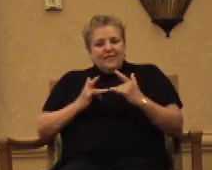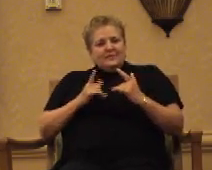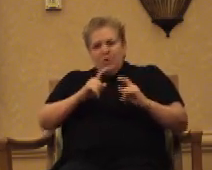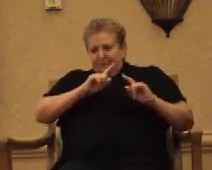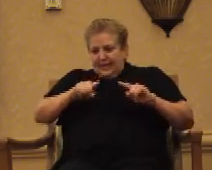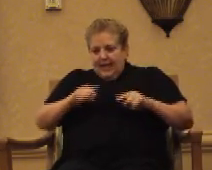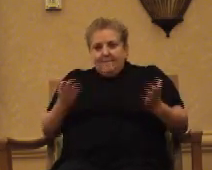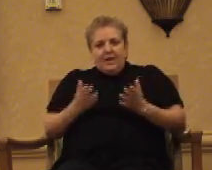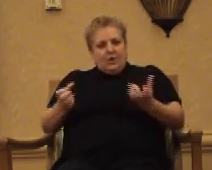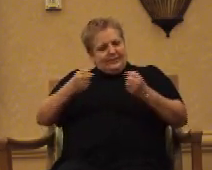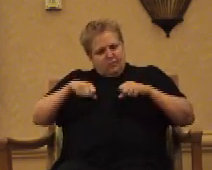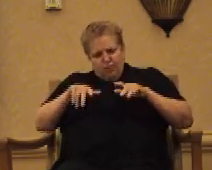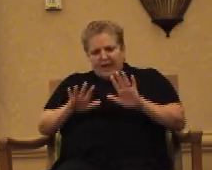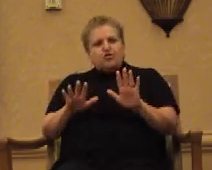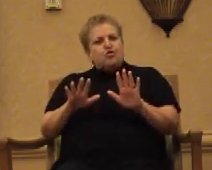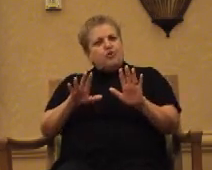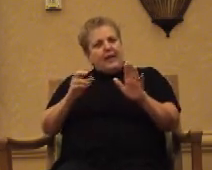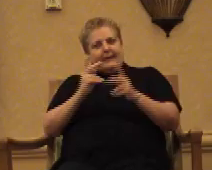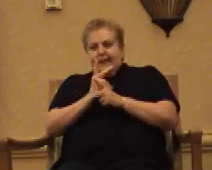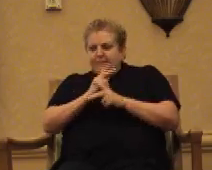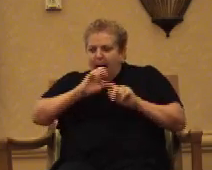surrender yourself, and keep coming back and go, I'm